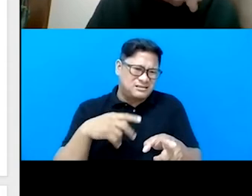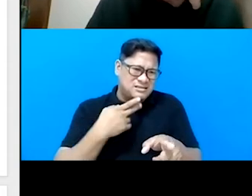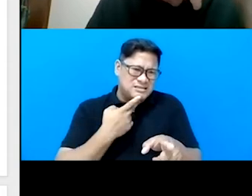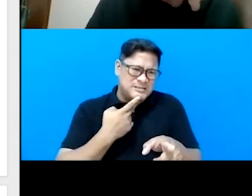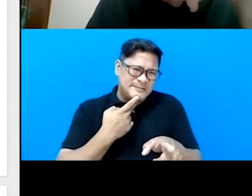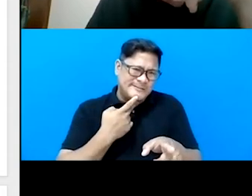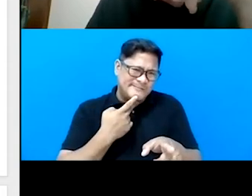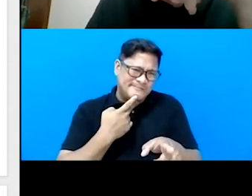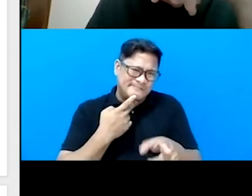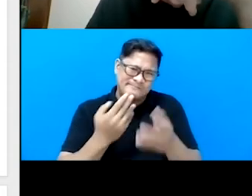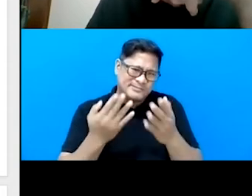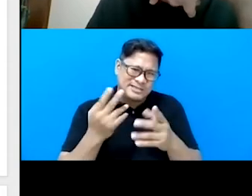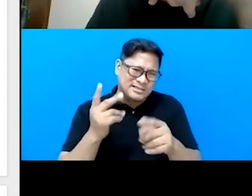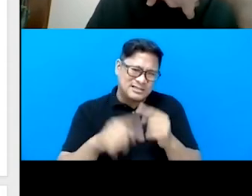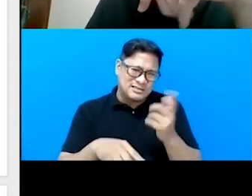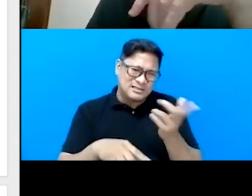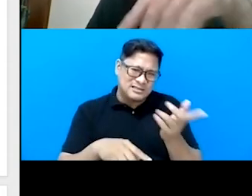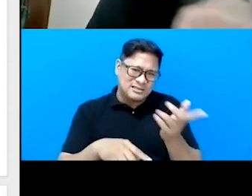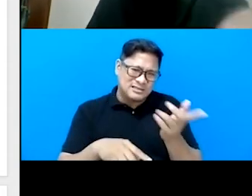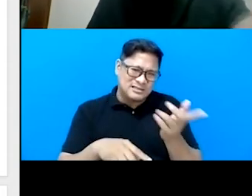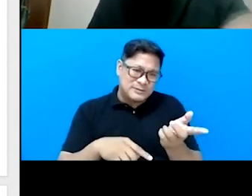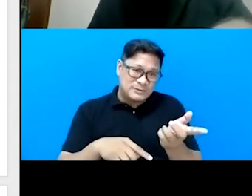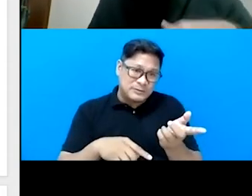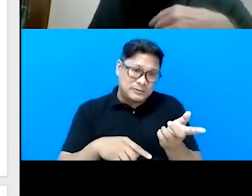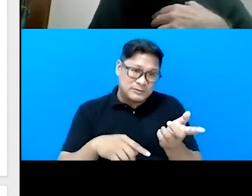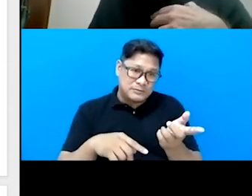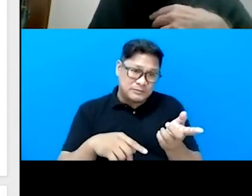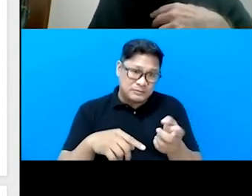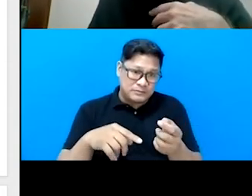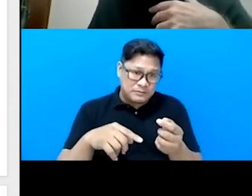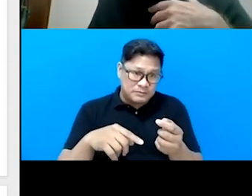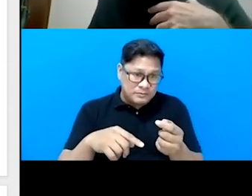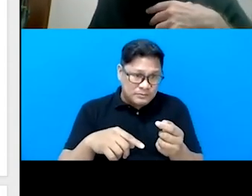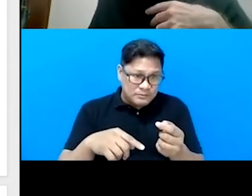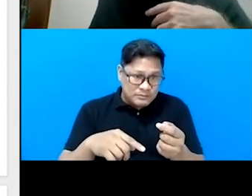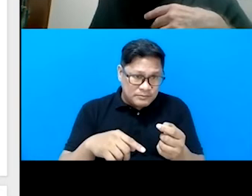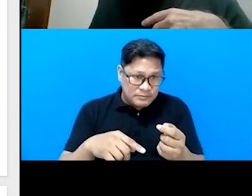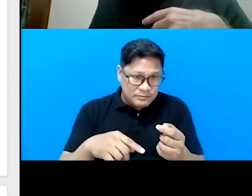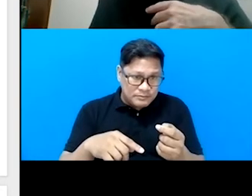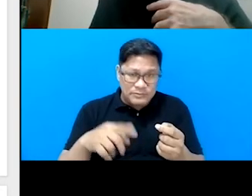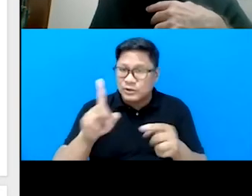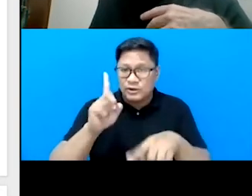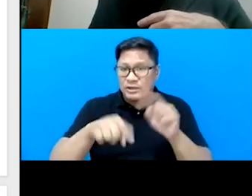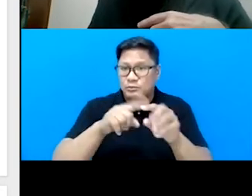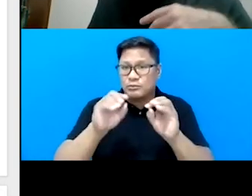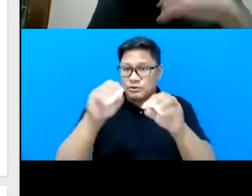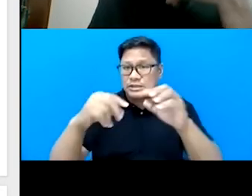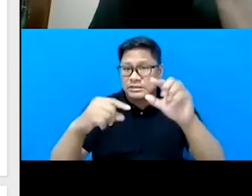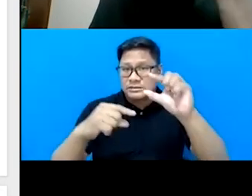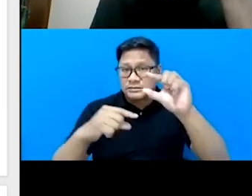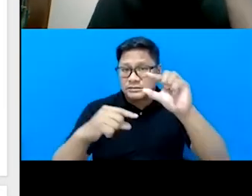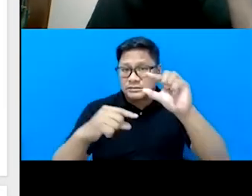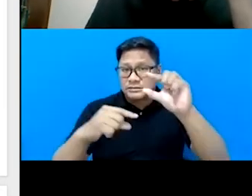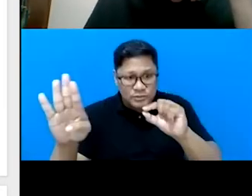may not be able to do it because you don't want to put the space inside 2B,